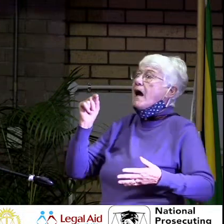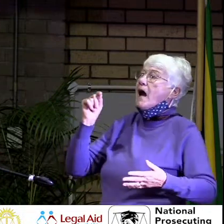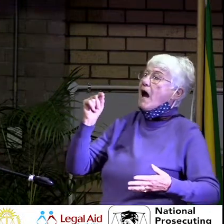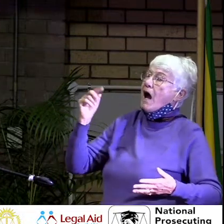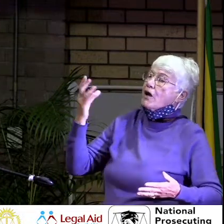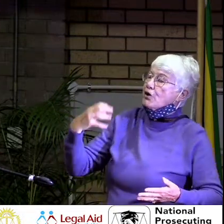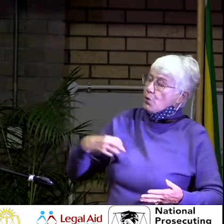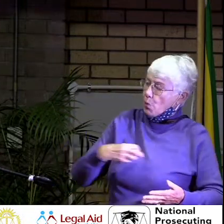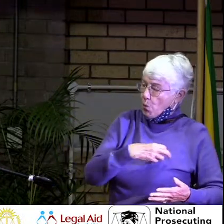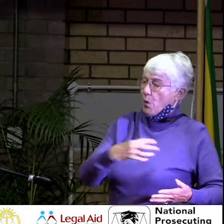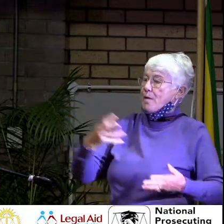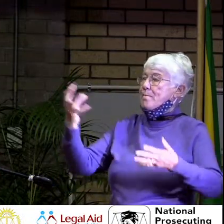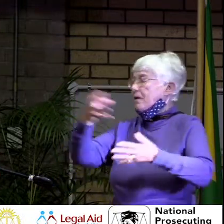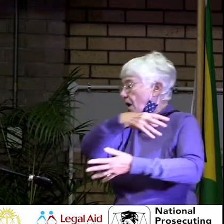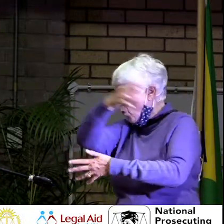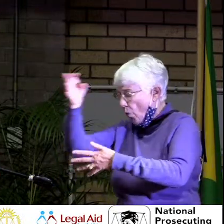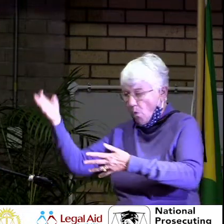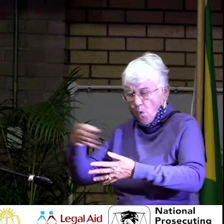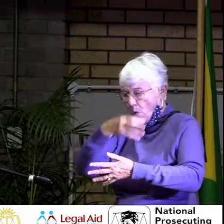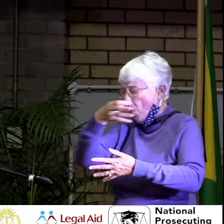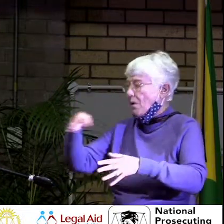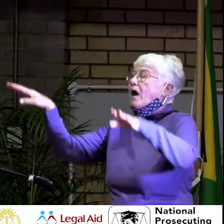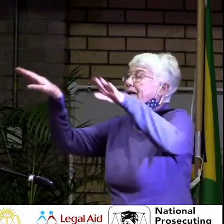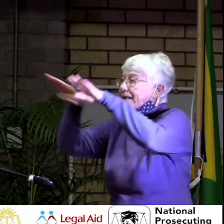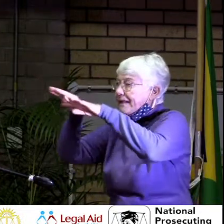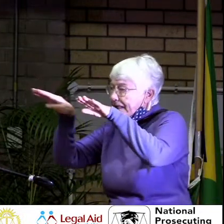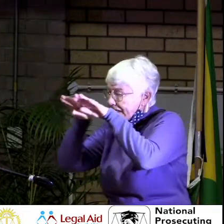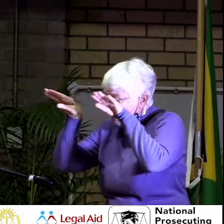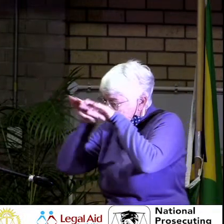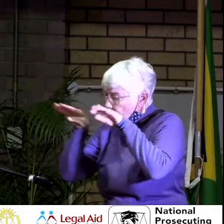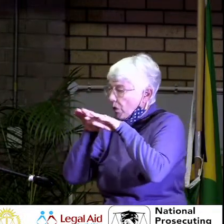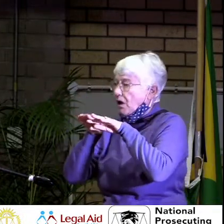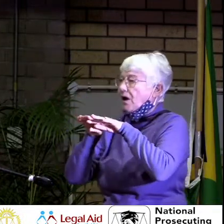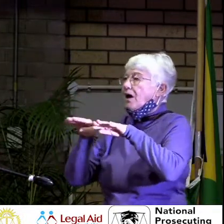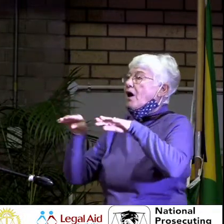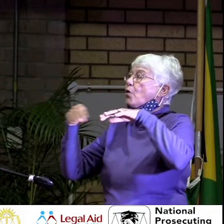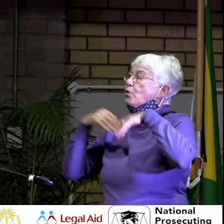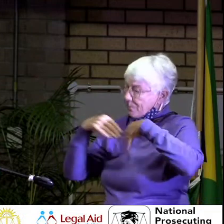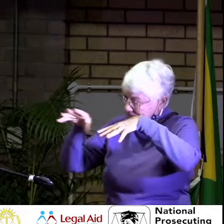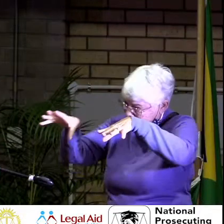not superior to a woman, and we need to accept that.